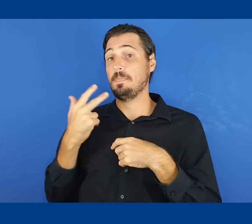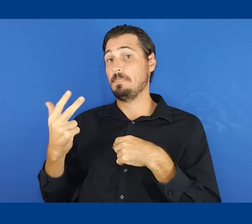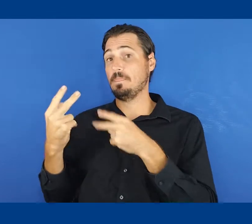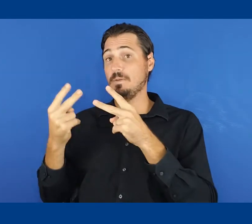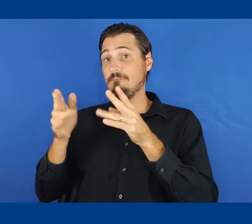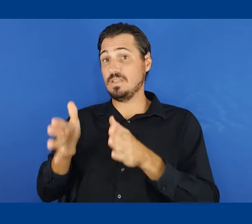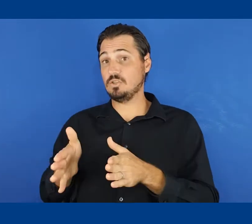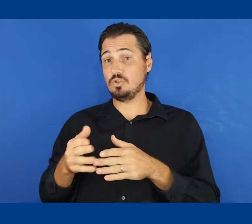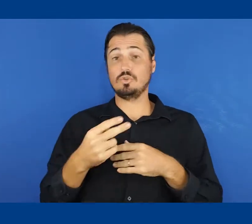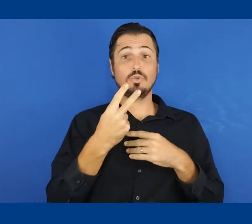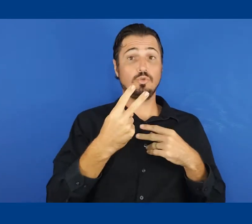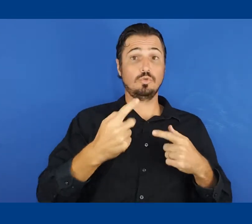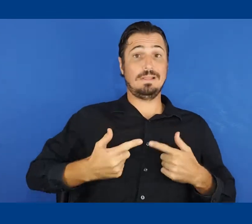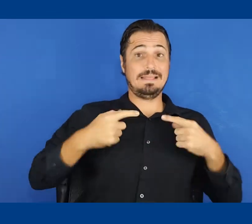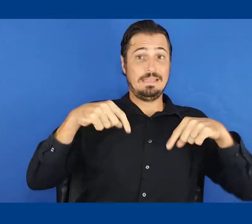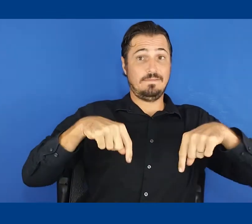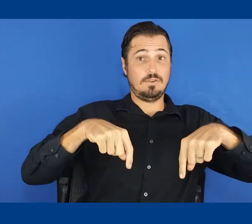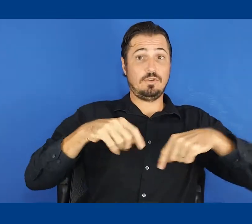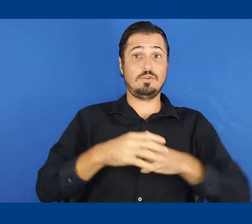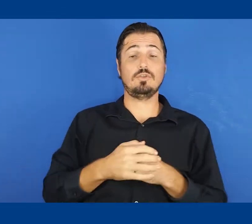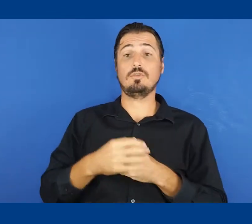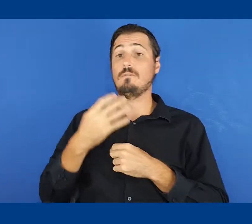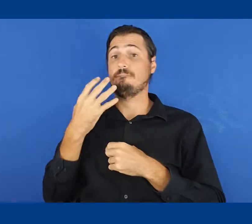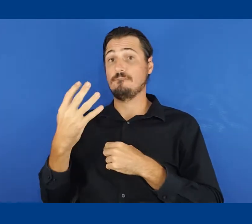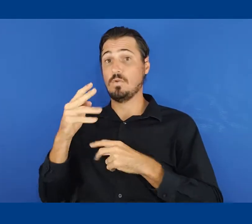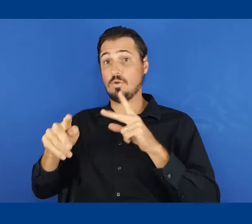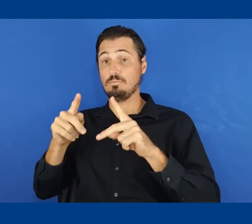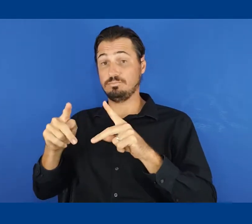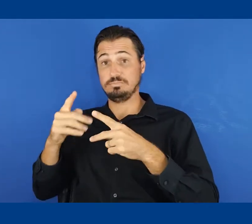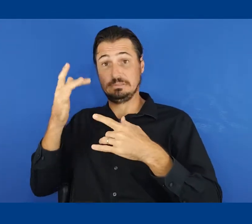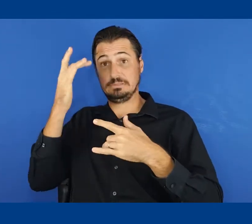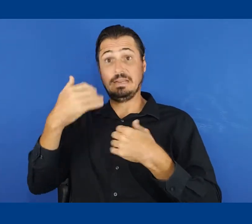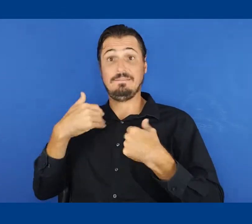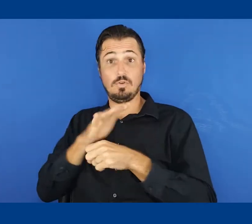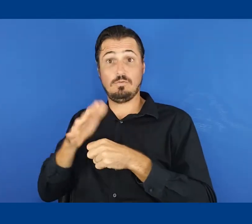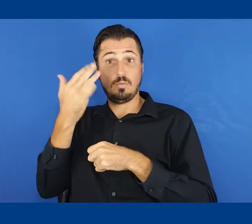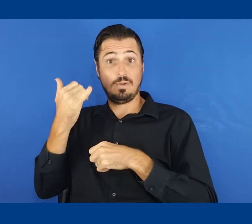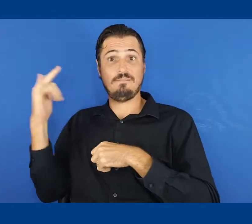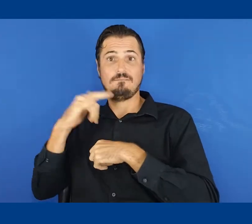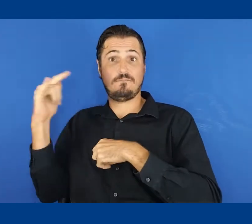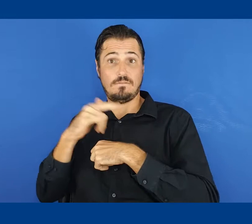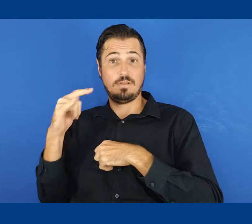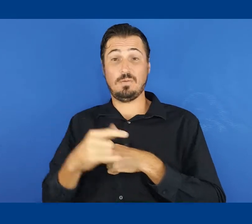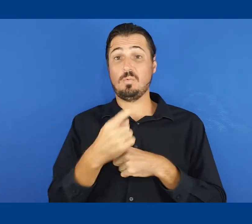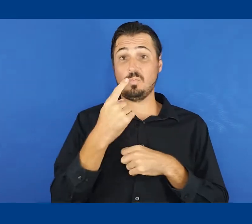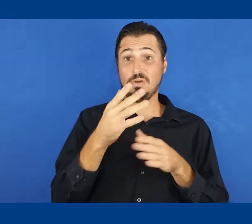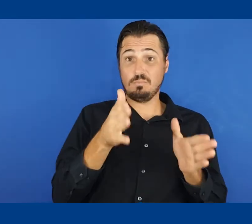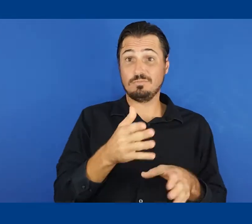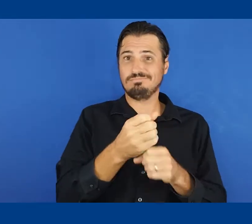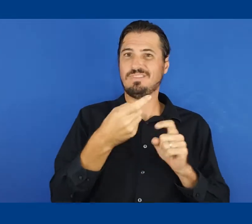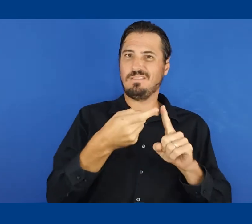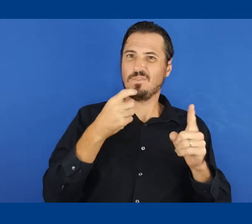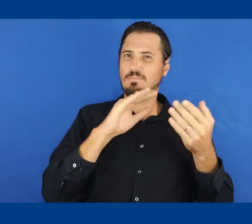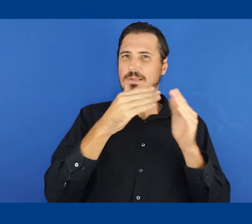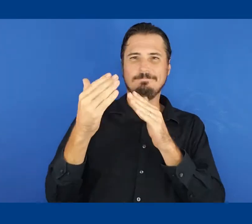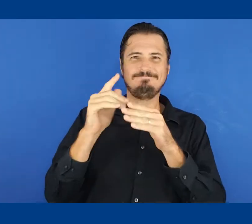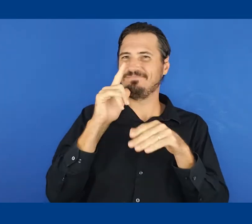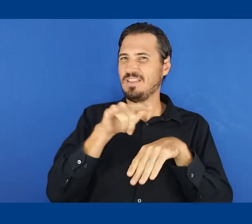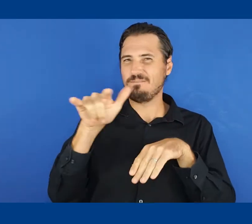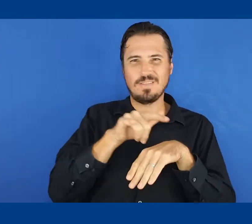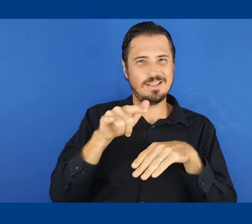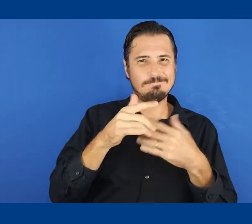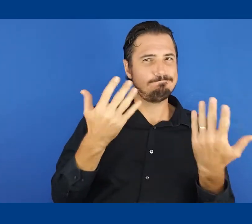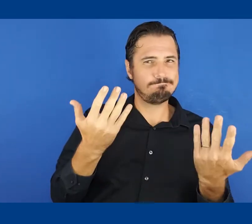3 visitors and 2 residents. 4 are travel-related cases and 1 appears to be community-acquired. One of